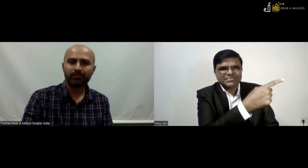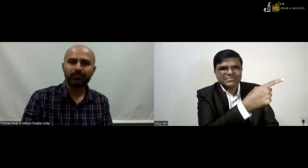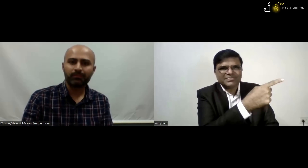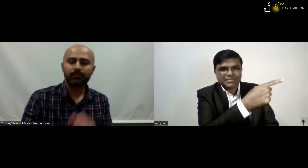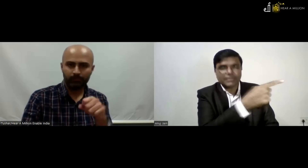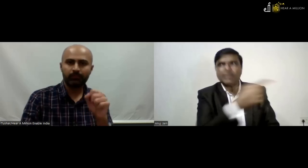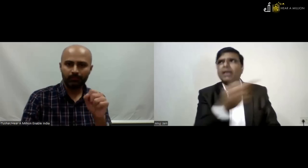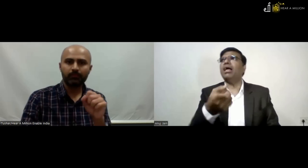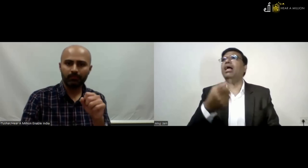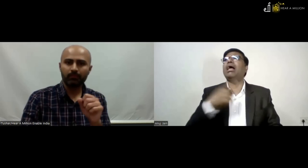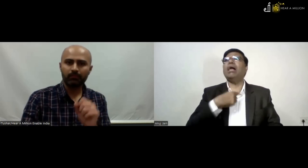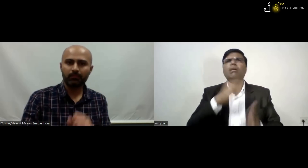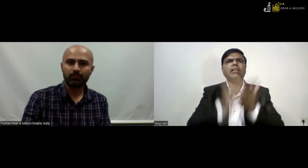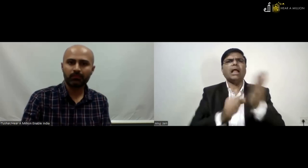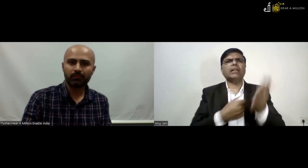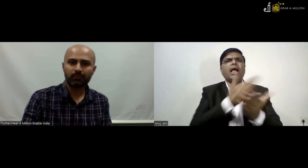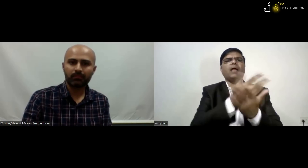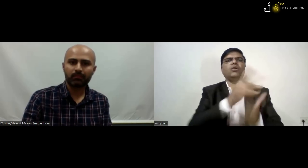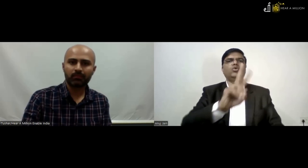Himachal Pradesh.